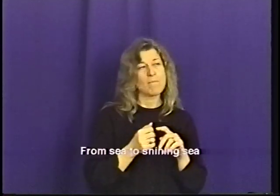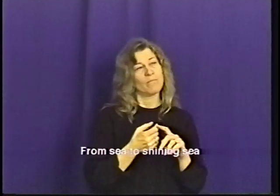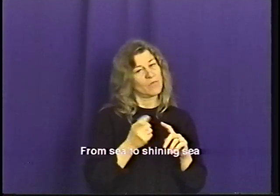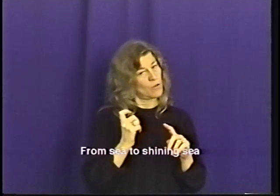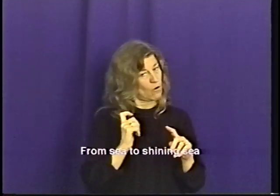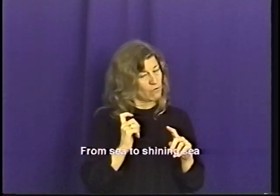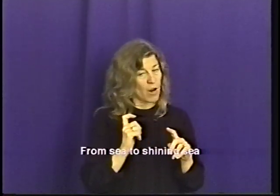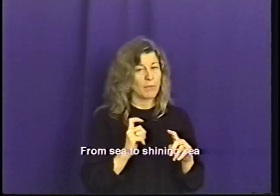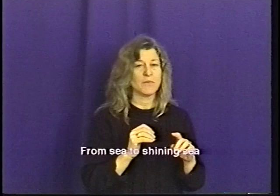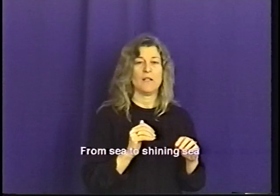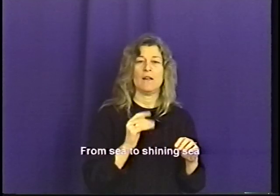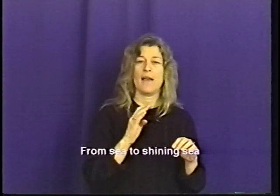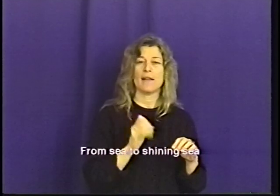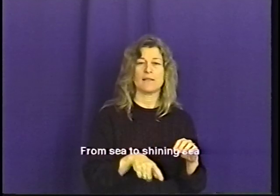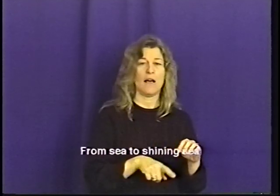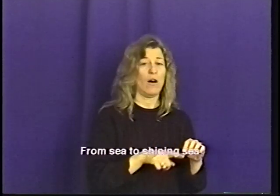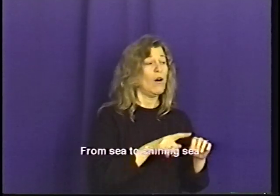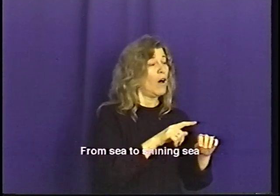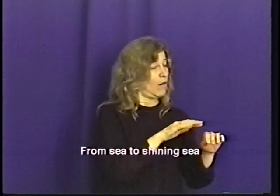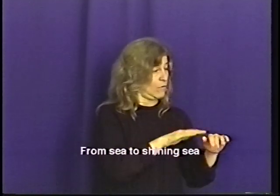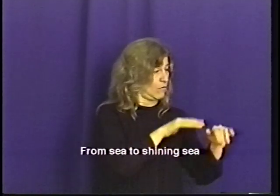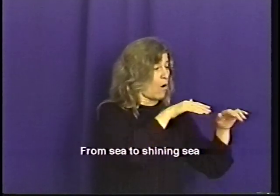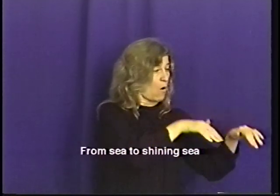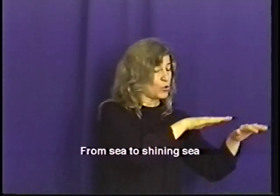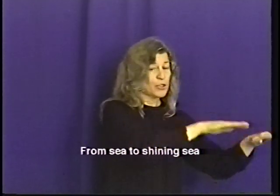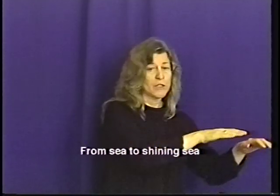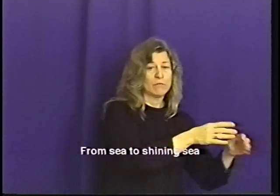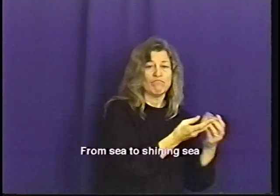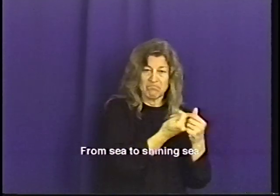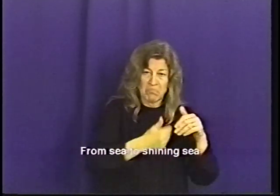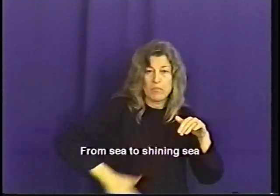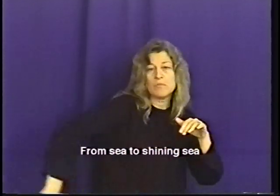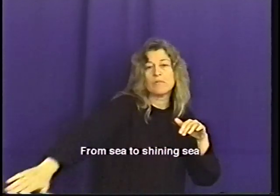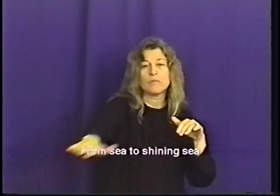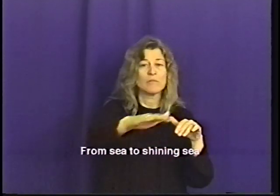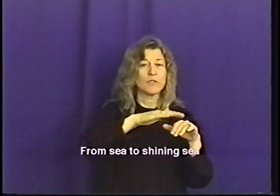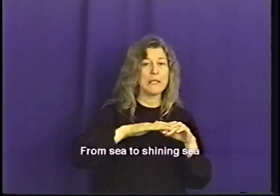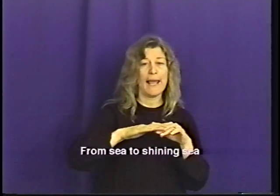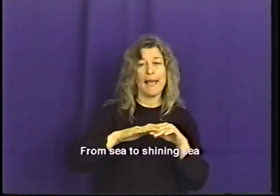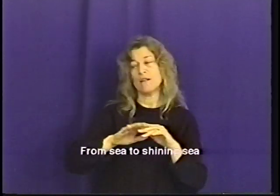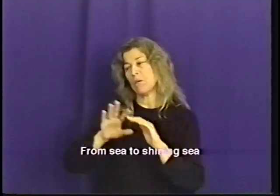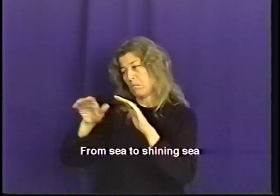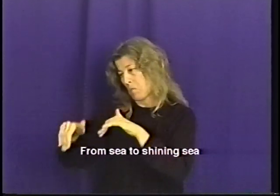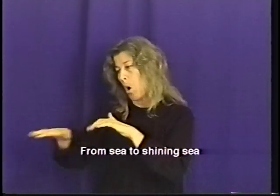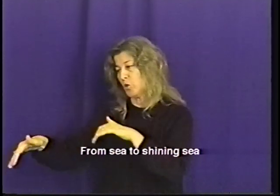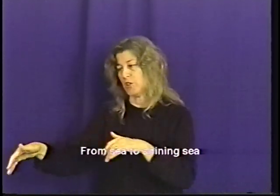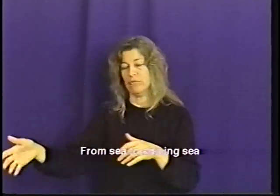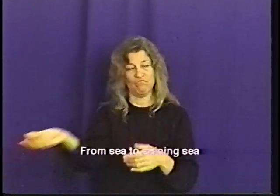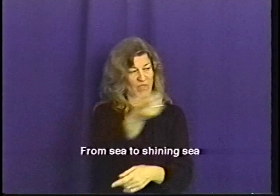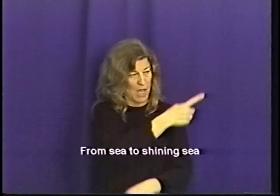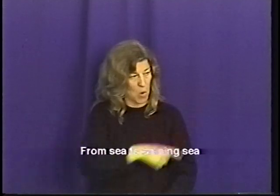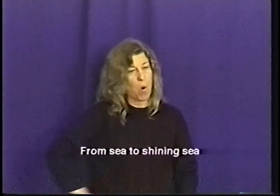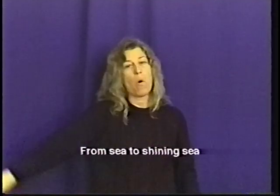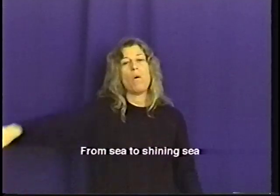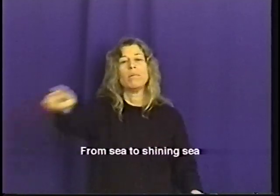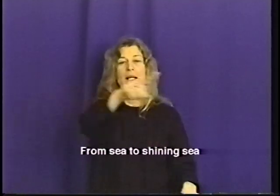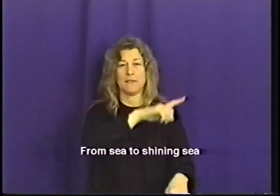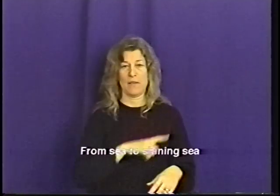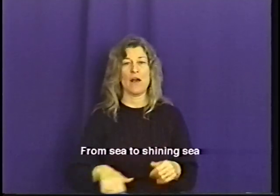From, no froms in ASL. Ocean, land, ocean. That whole place in there,